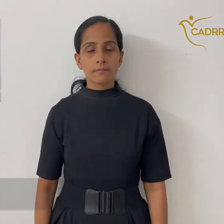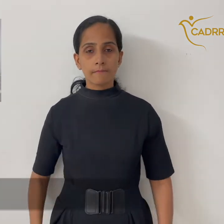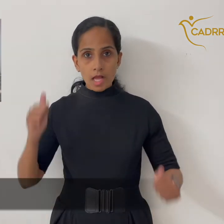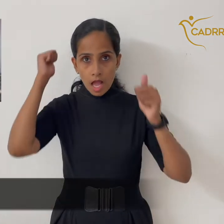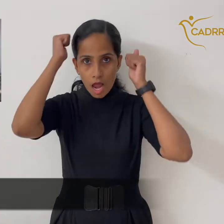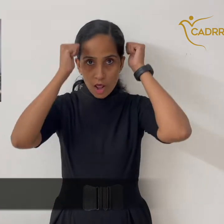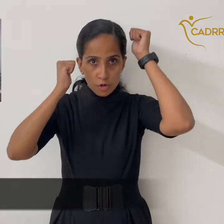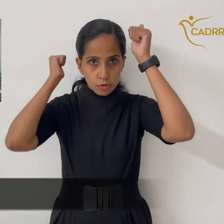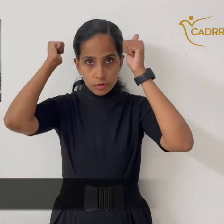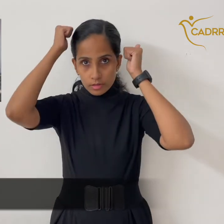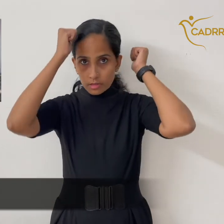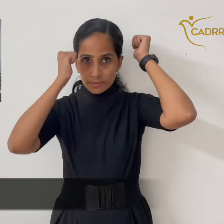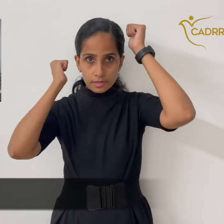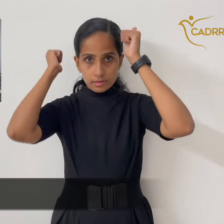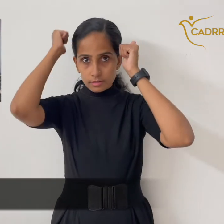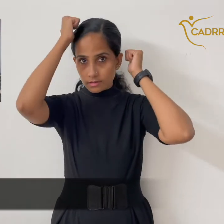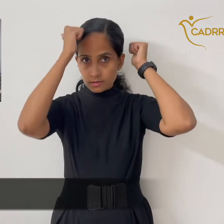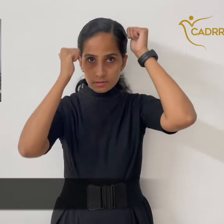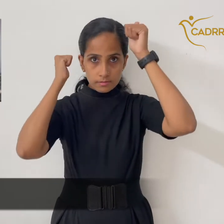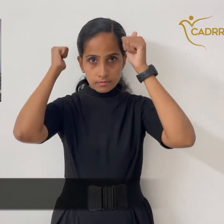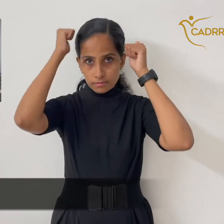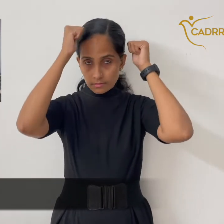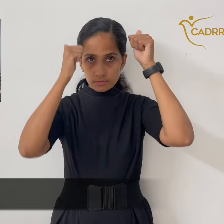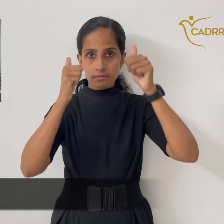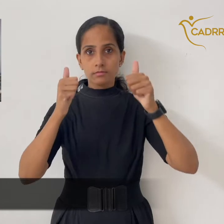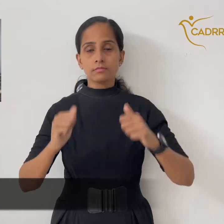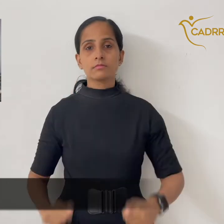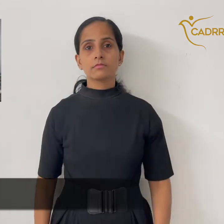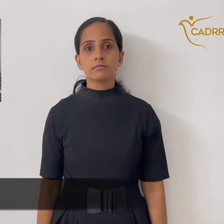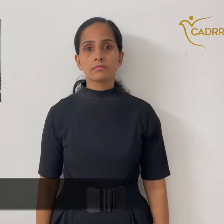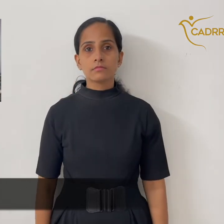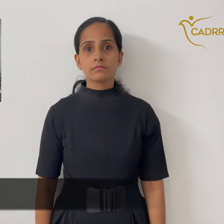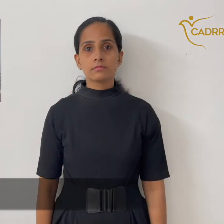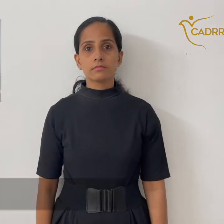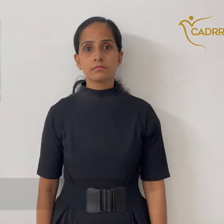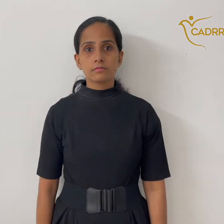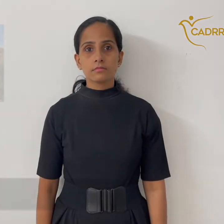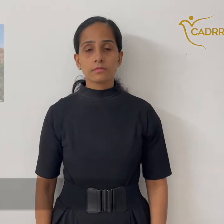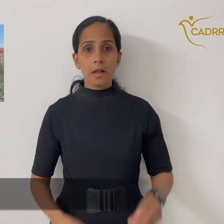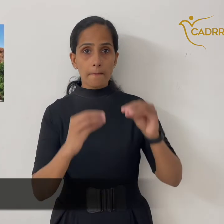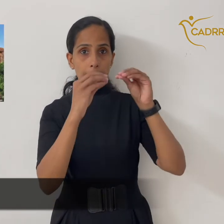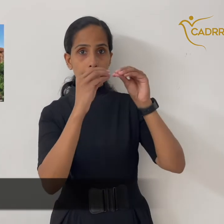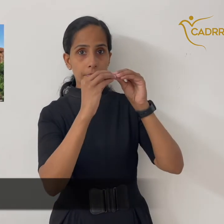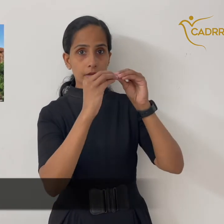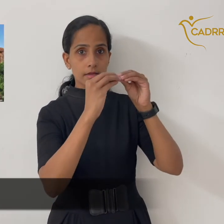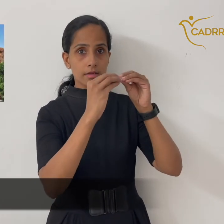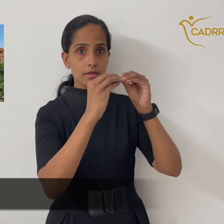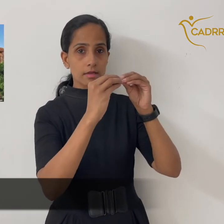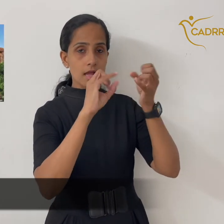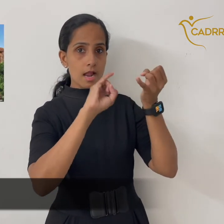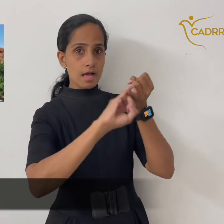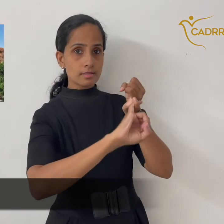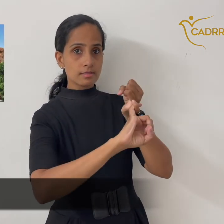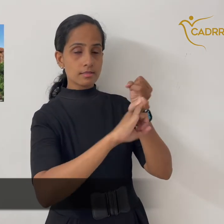Kanyakumari, Bhubaneshwar,